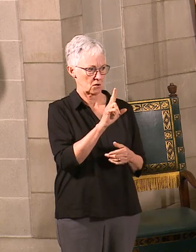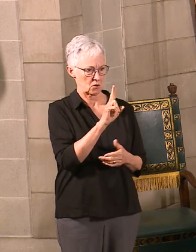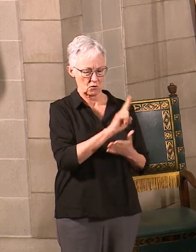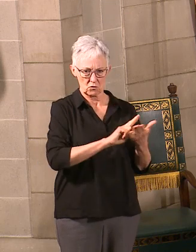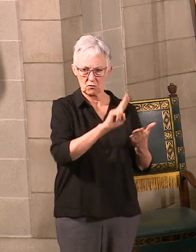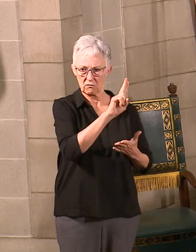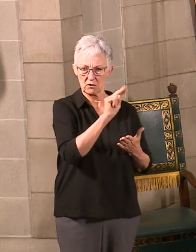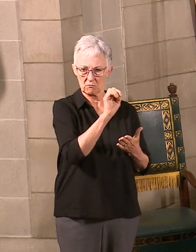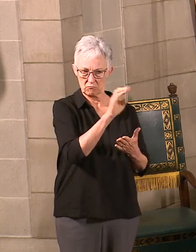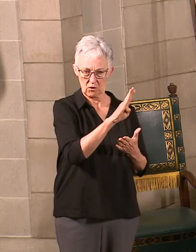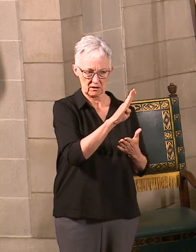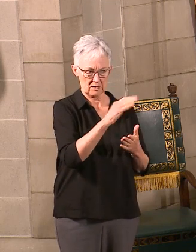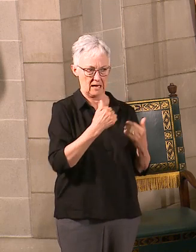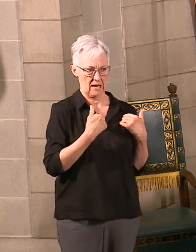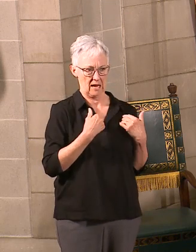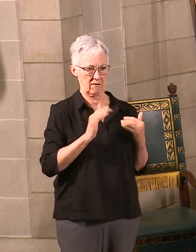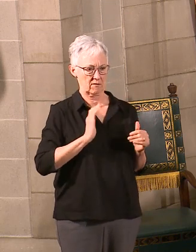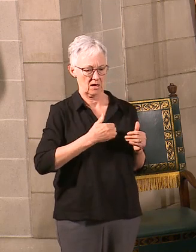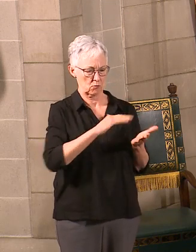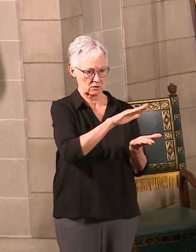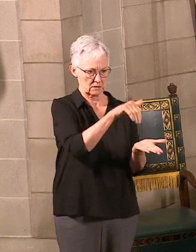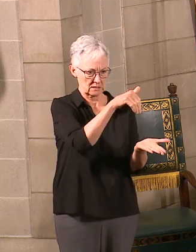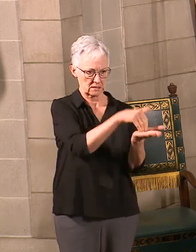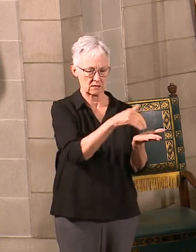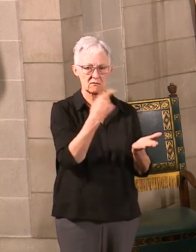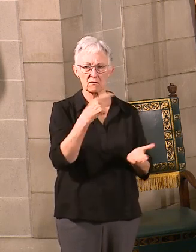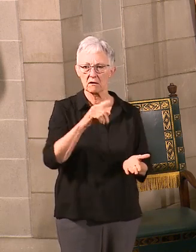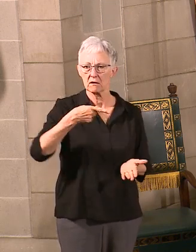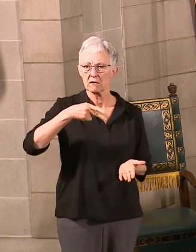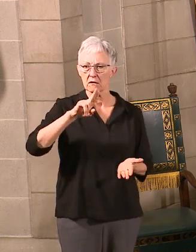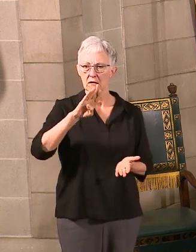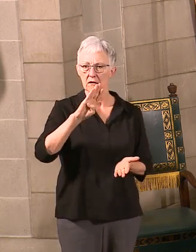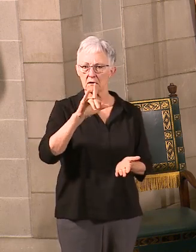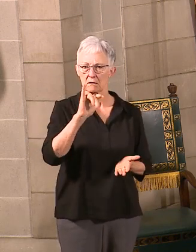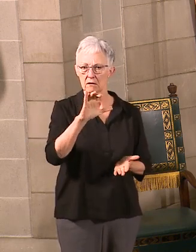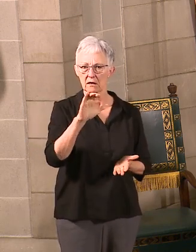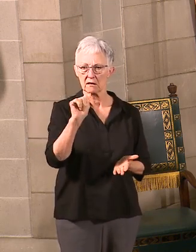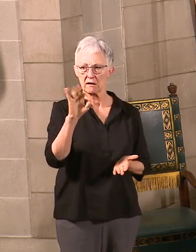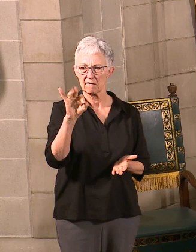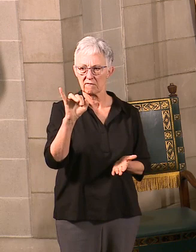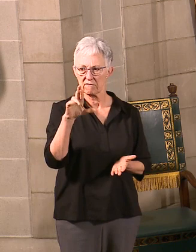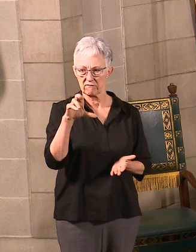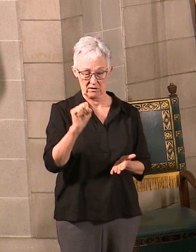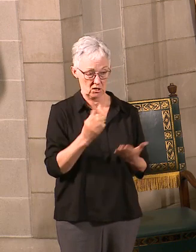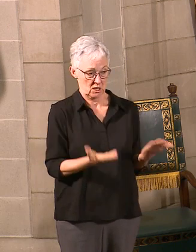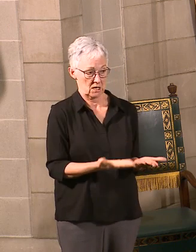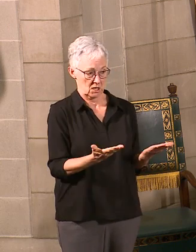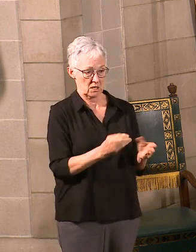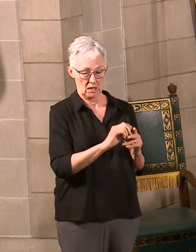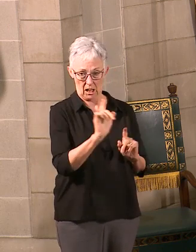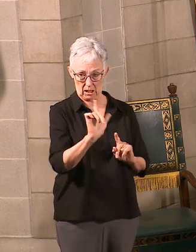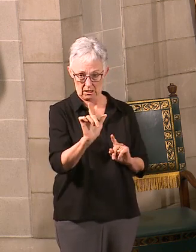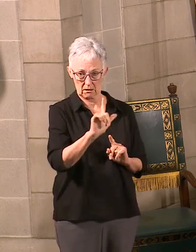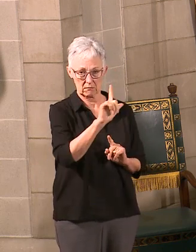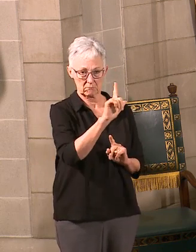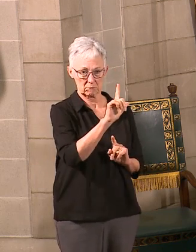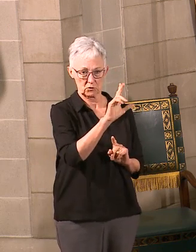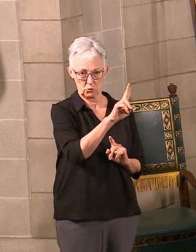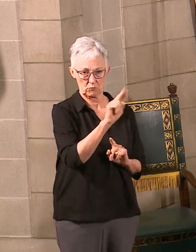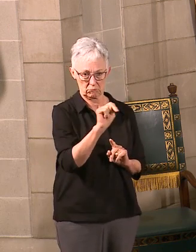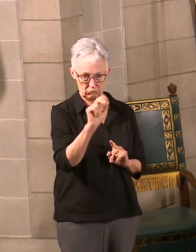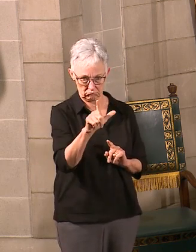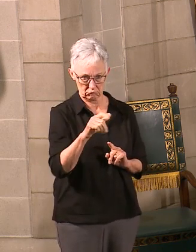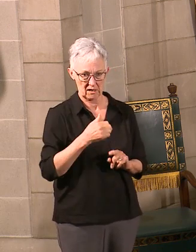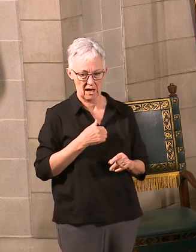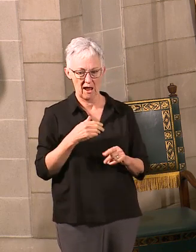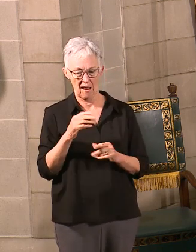our Center for Public Affairs Research. At the University of Nebraska at Lincoln, we have our Bureau of Business